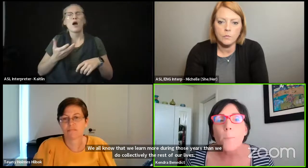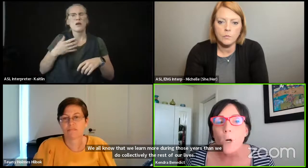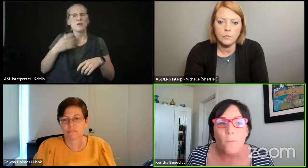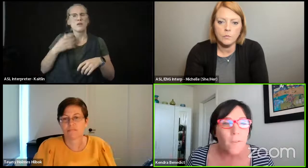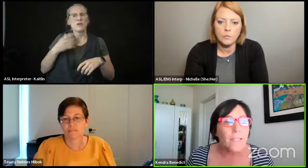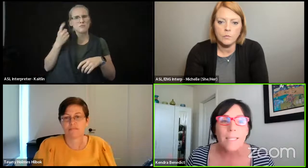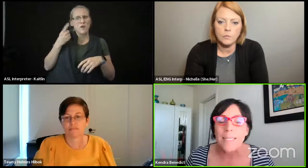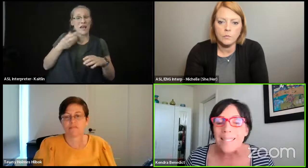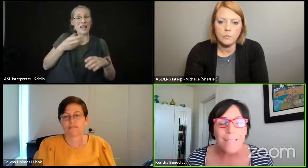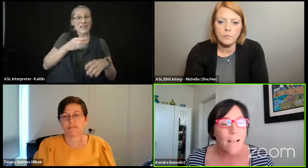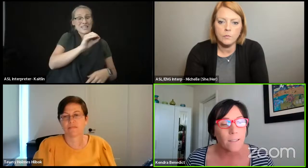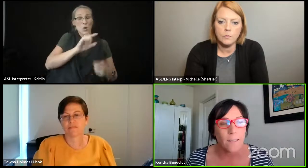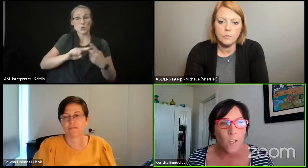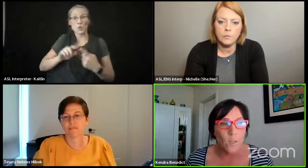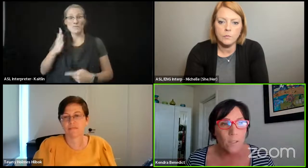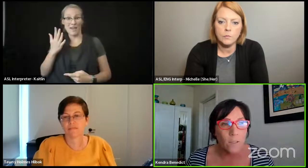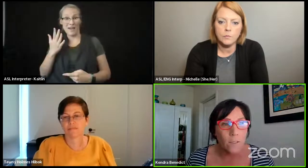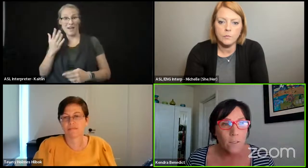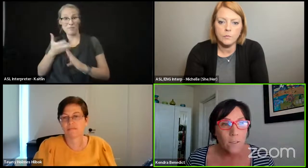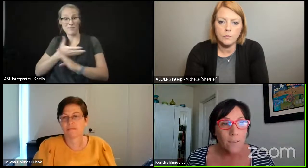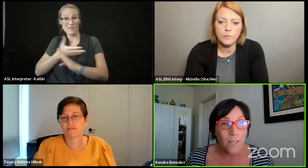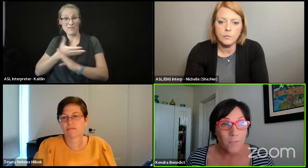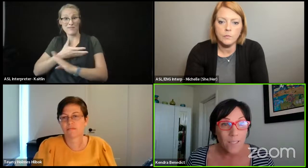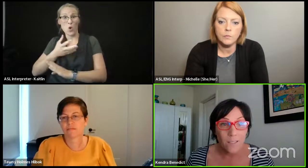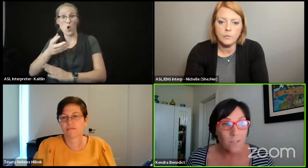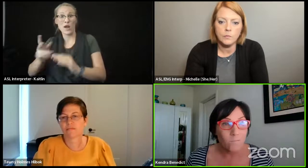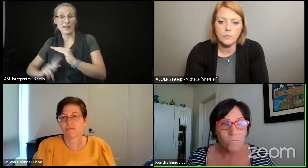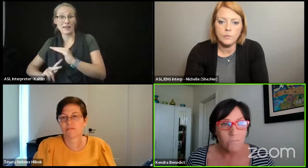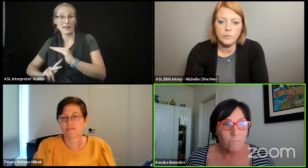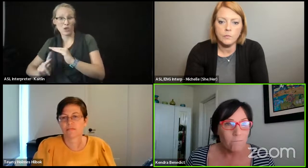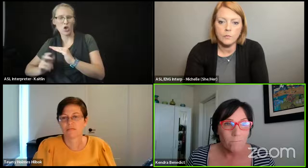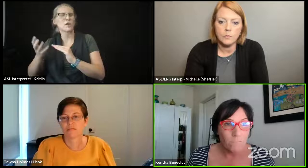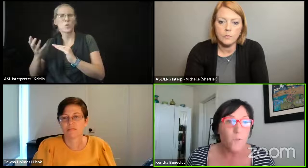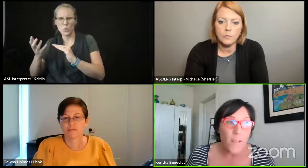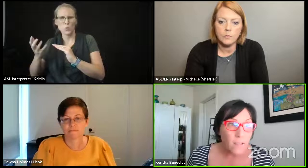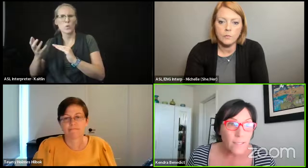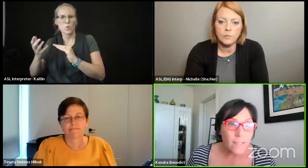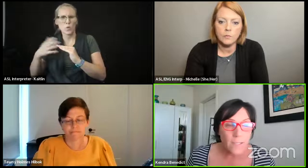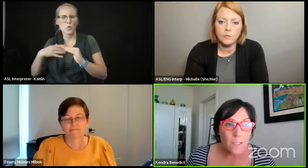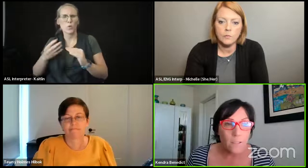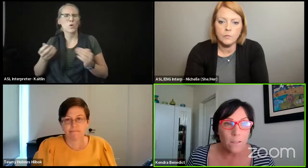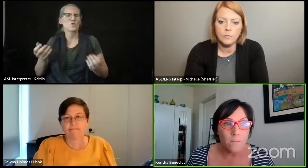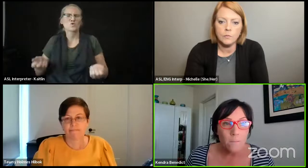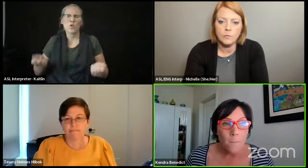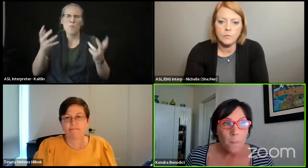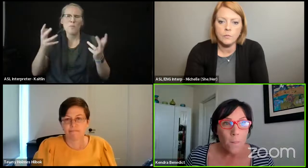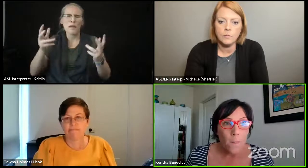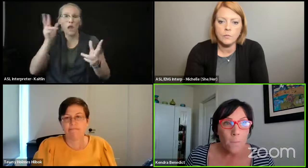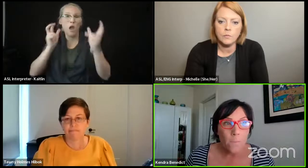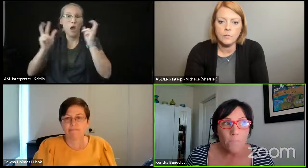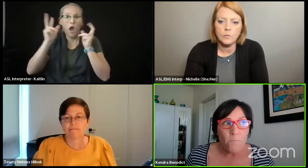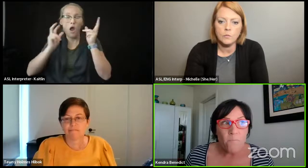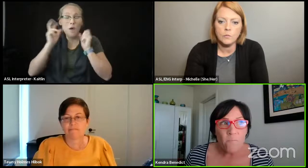modeling perfectly intact language. Deaf kids, profoundly deaf kids,